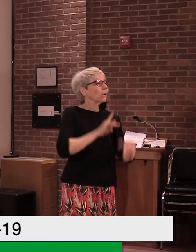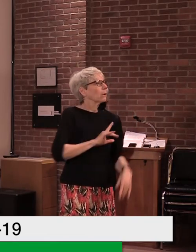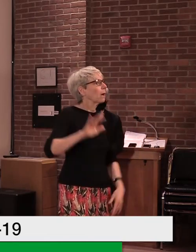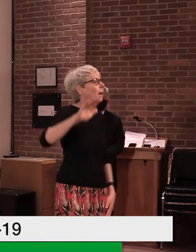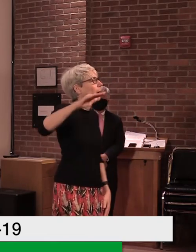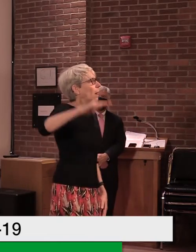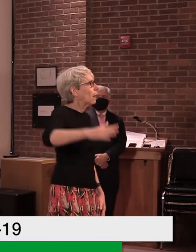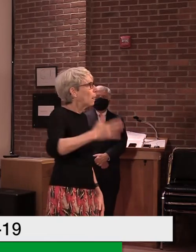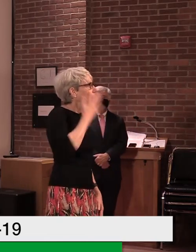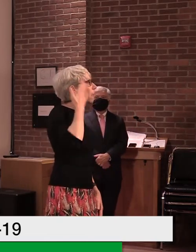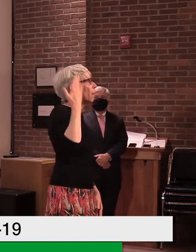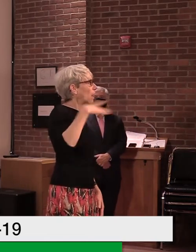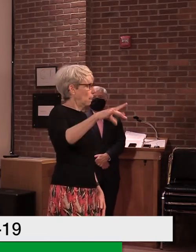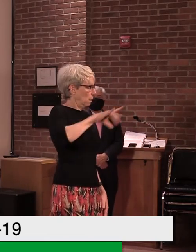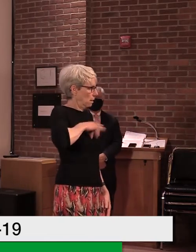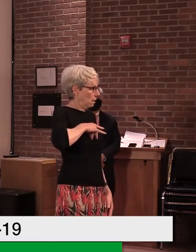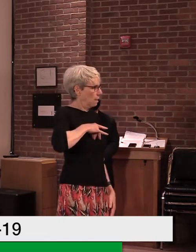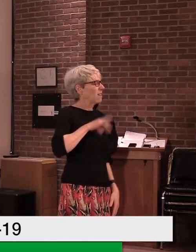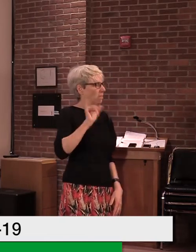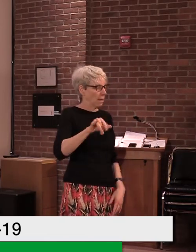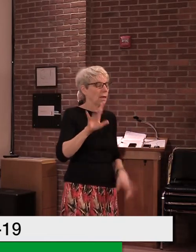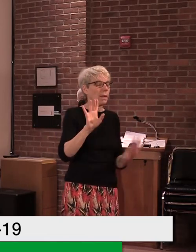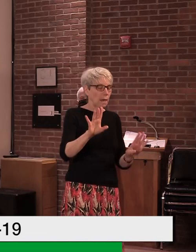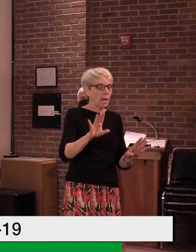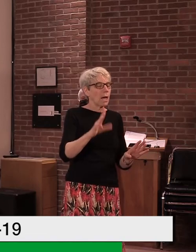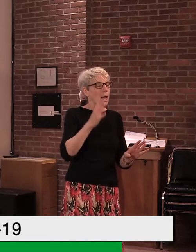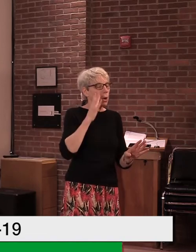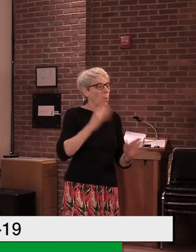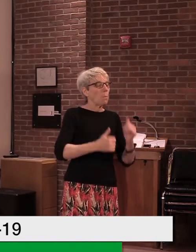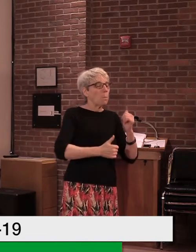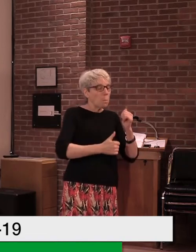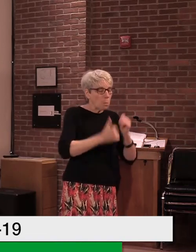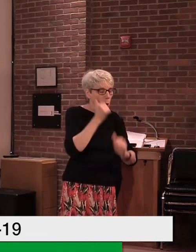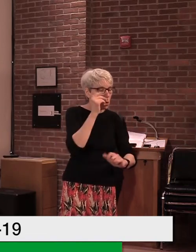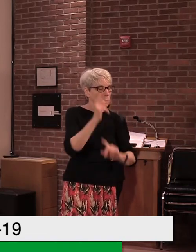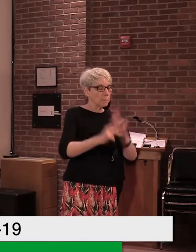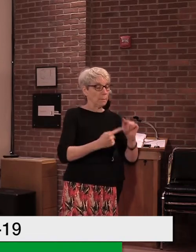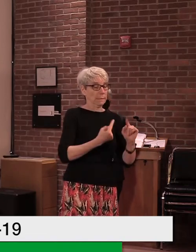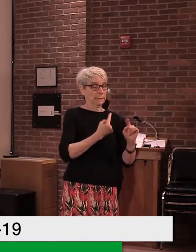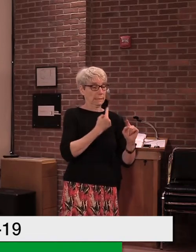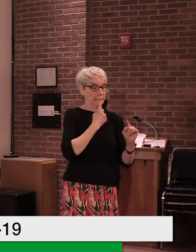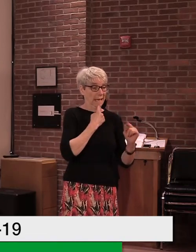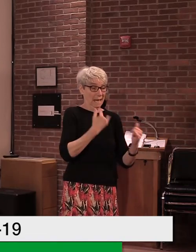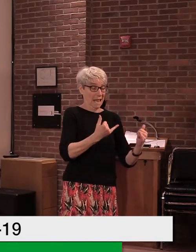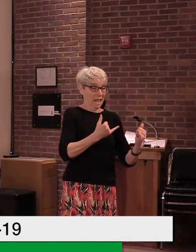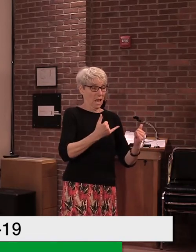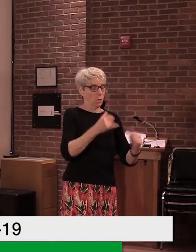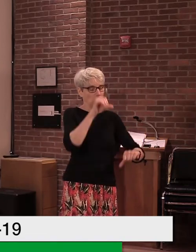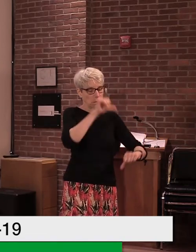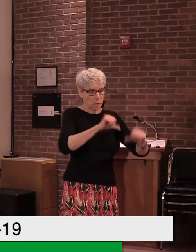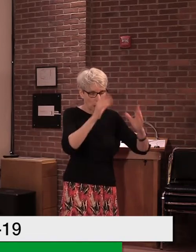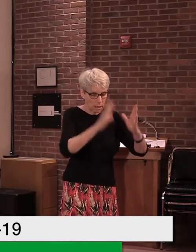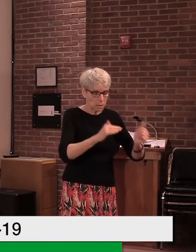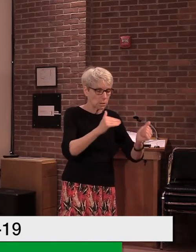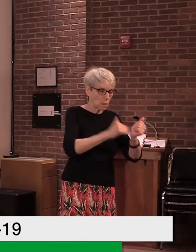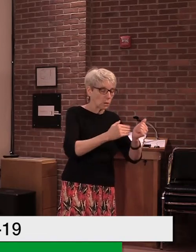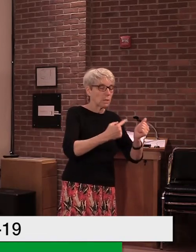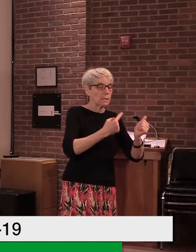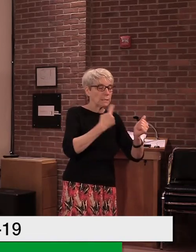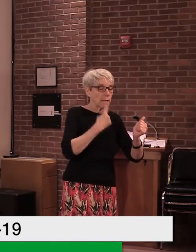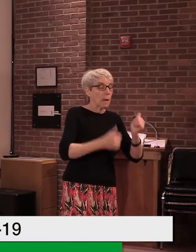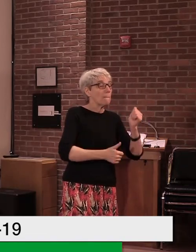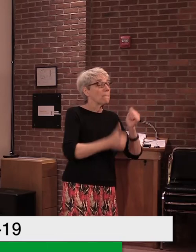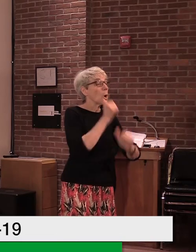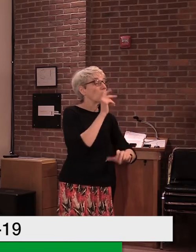most authorities feel that the minority of infections are transmitted that way. This does not mean